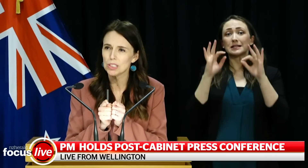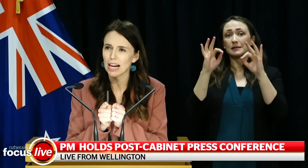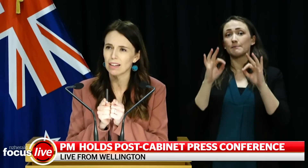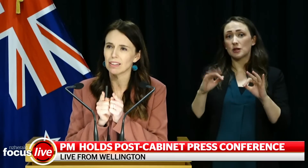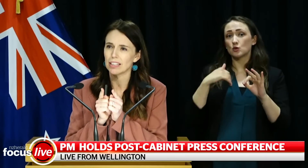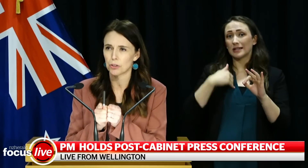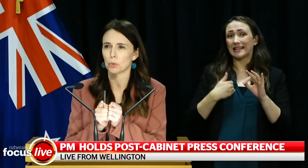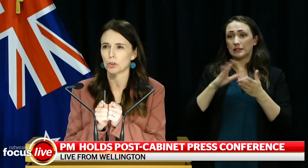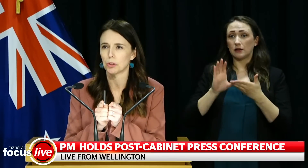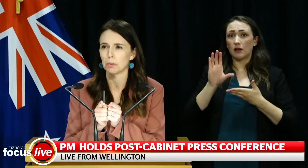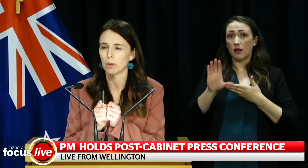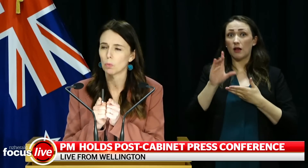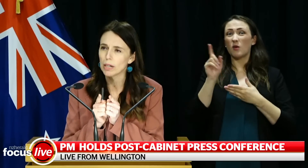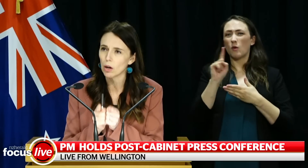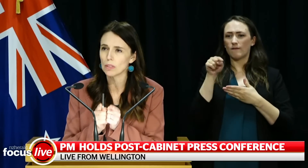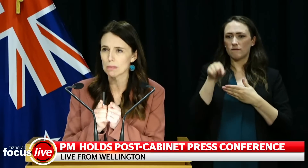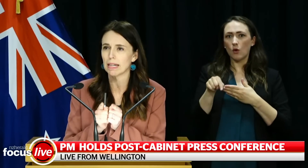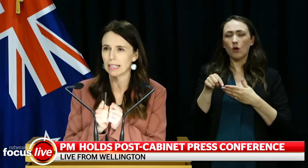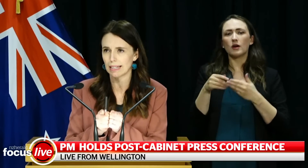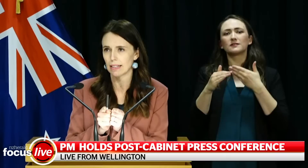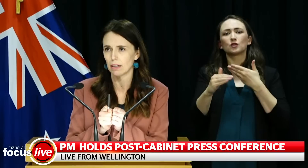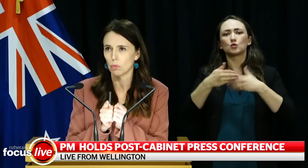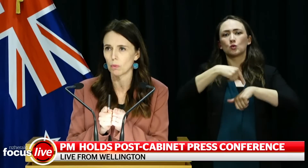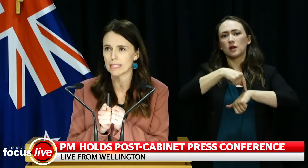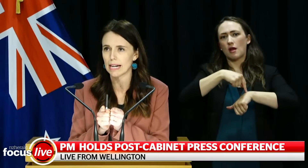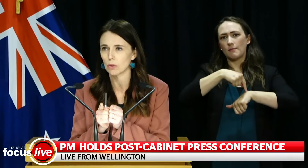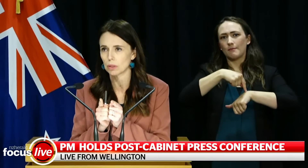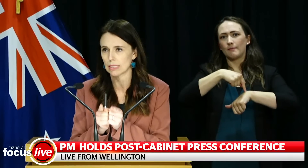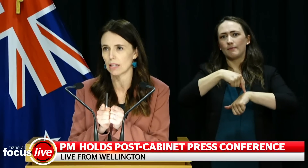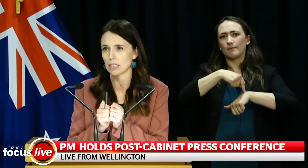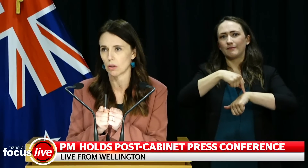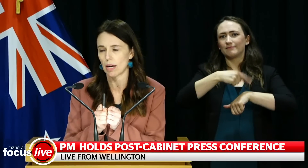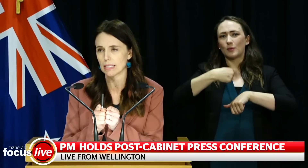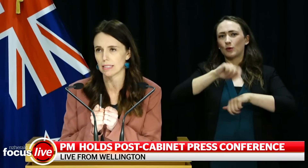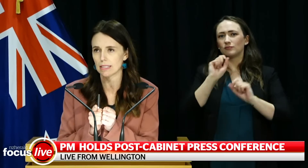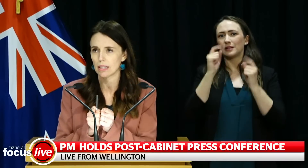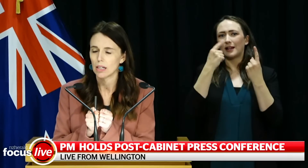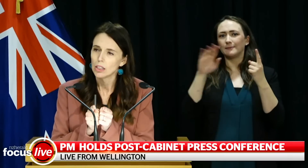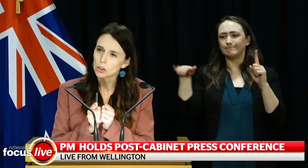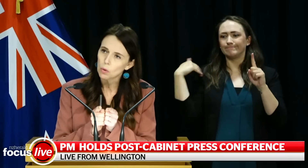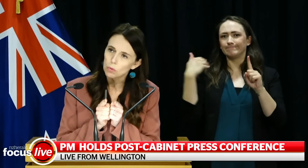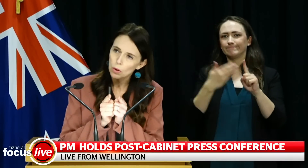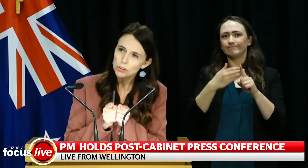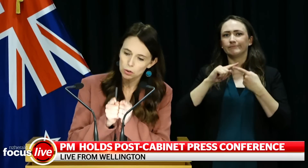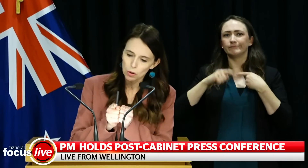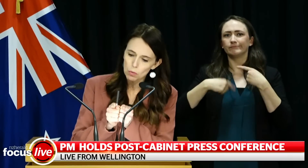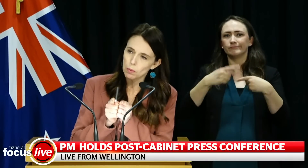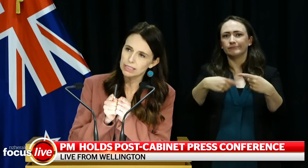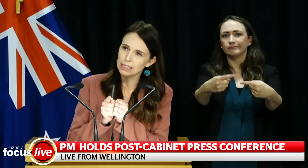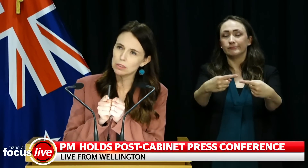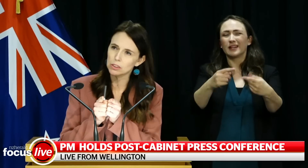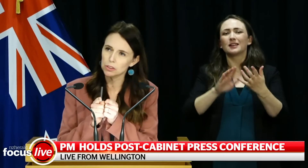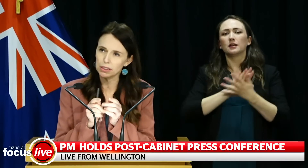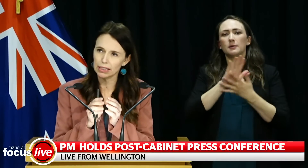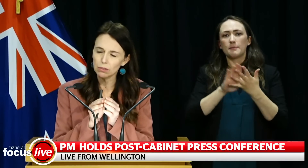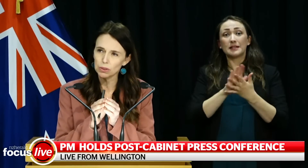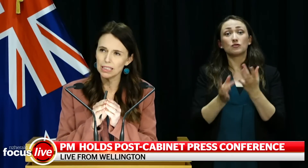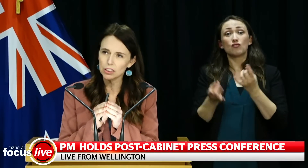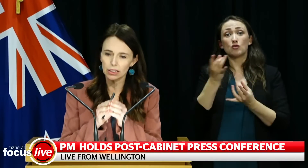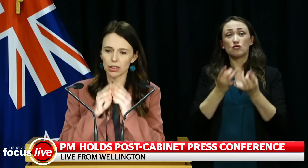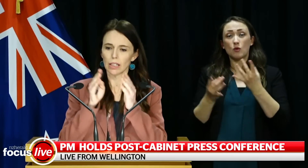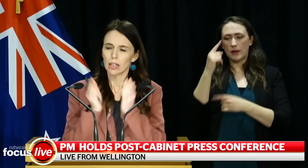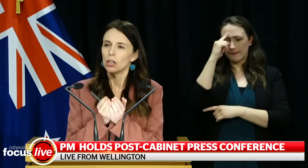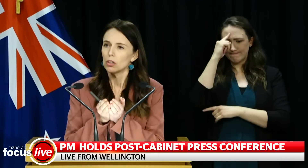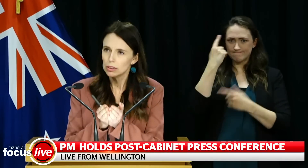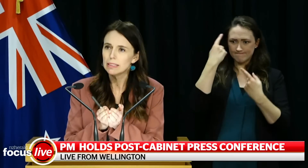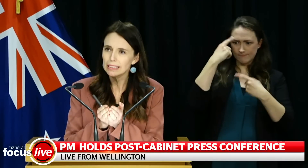small scale and short term. We know it's been neither while we tackle this housing crisis. So in Rotorua, what we attempted to do then was